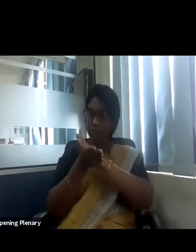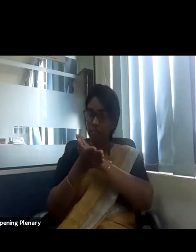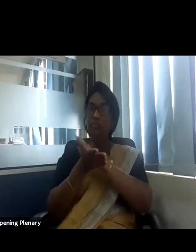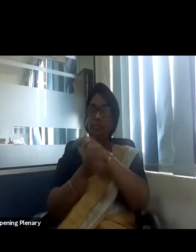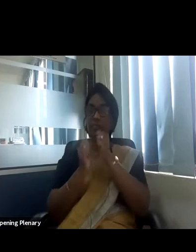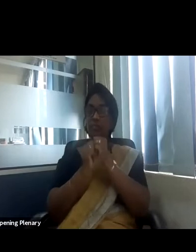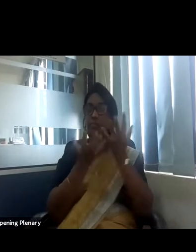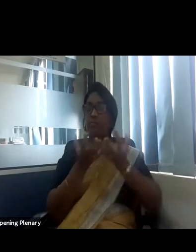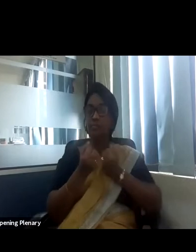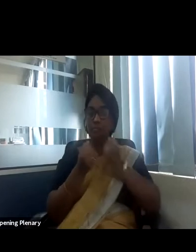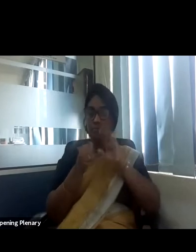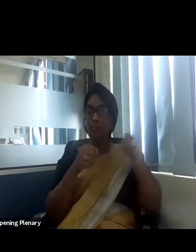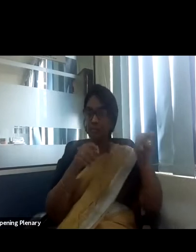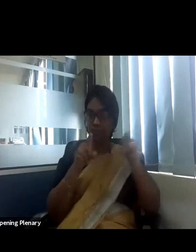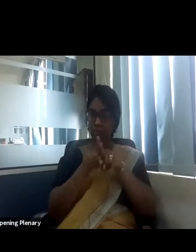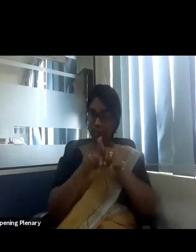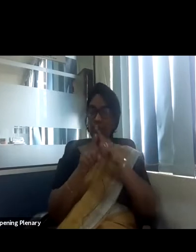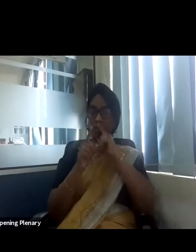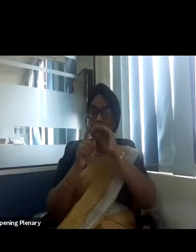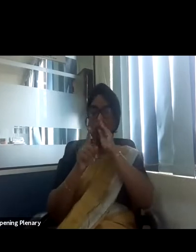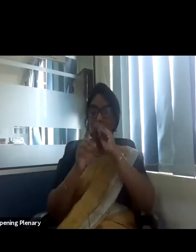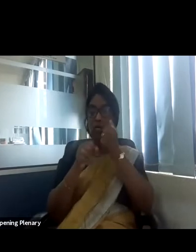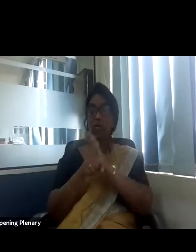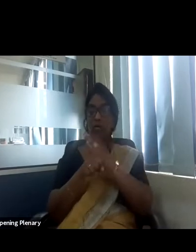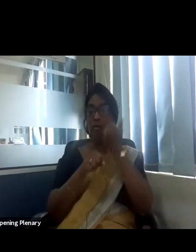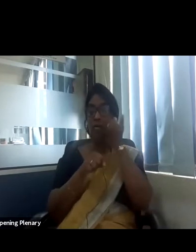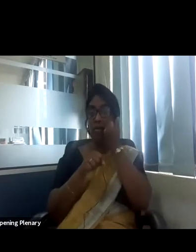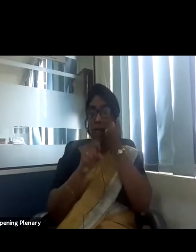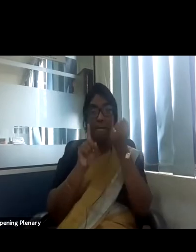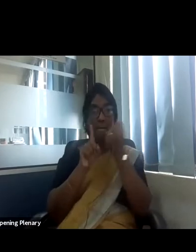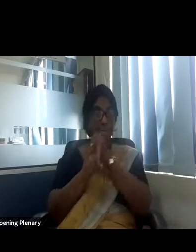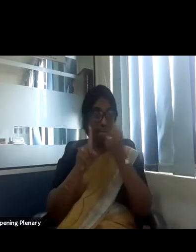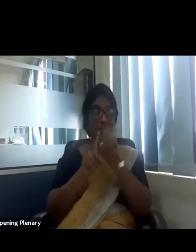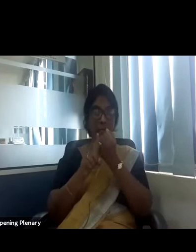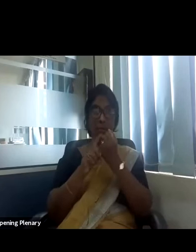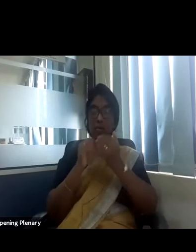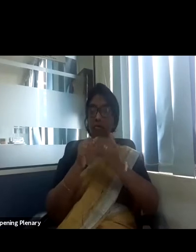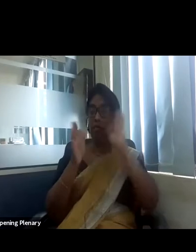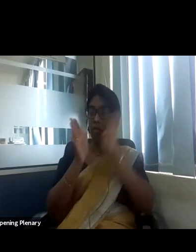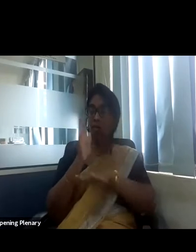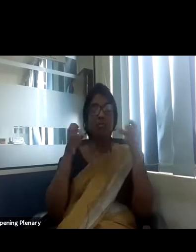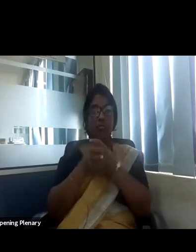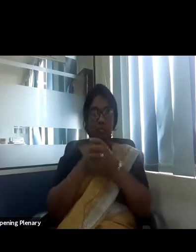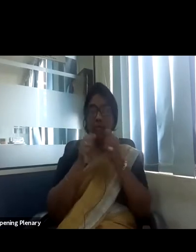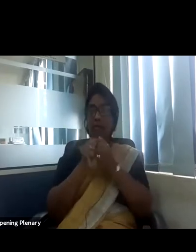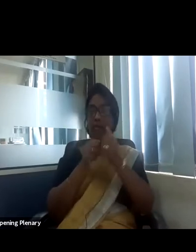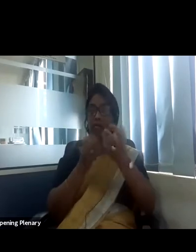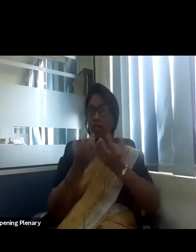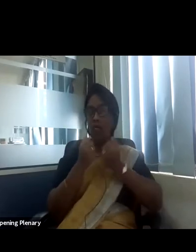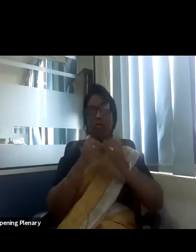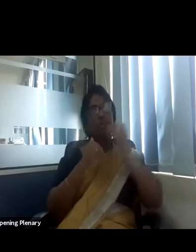impact and accelerate SDG progress through integrated approaches and multi-stakeholder partnerships. We